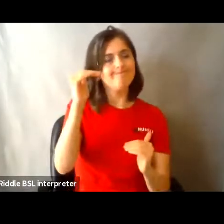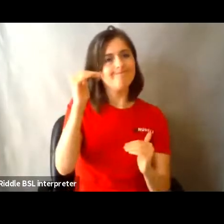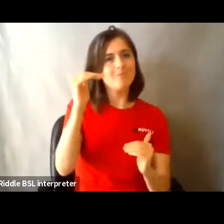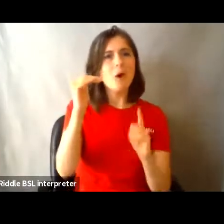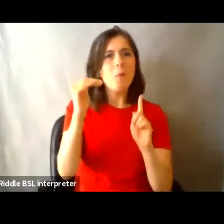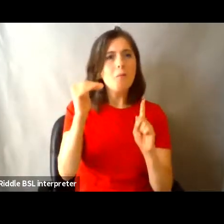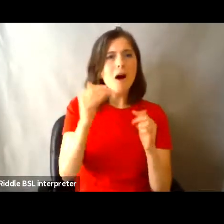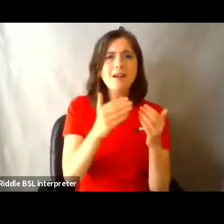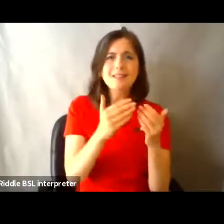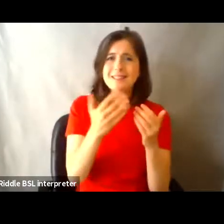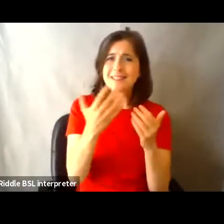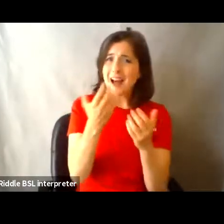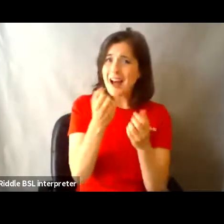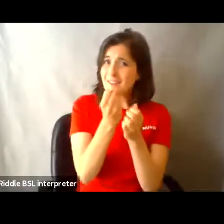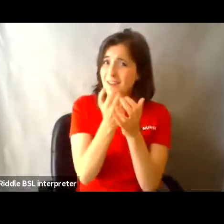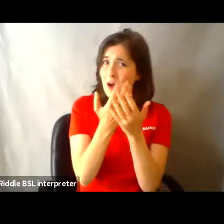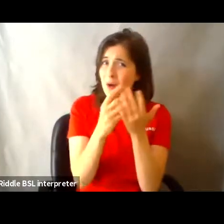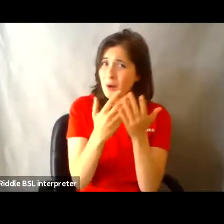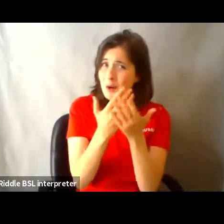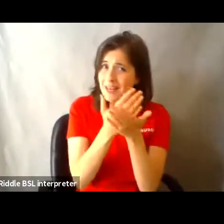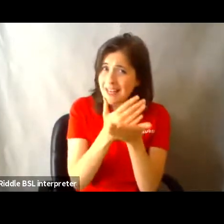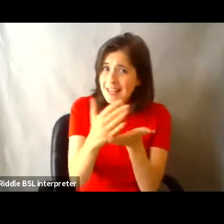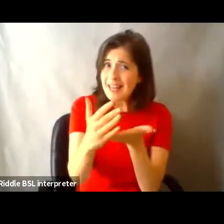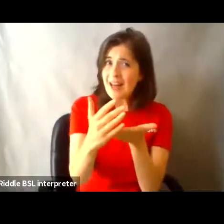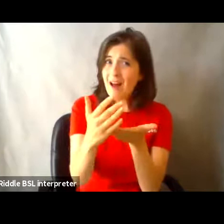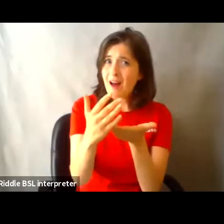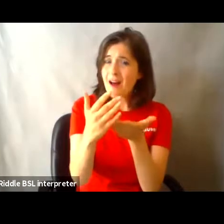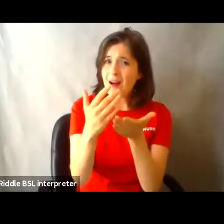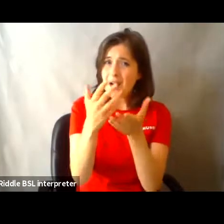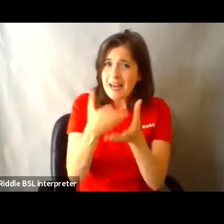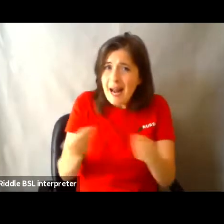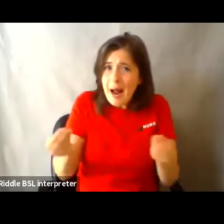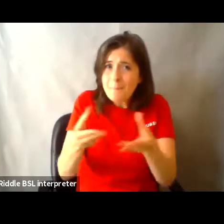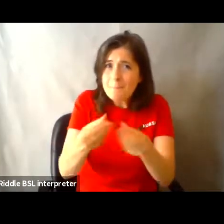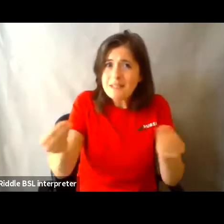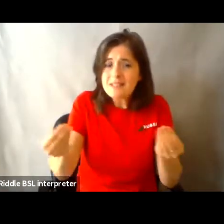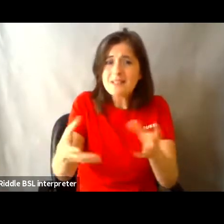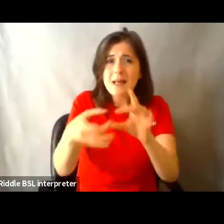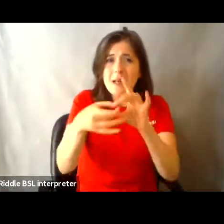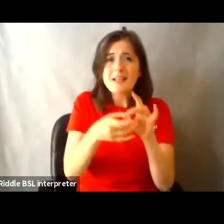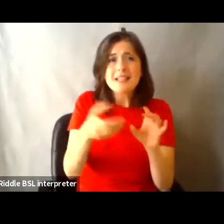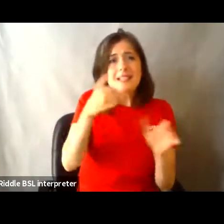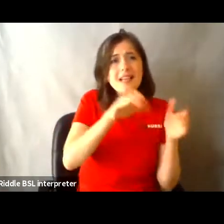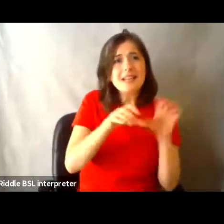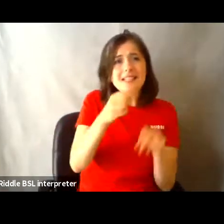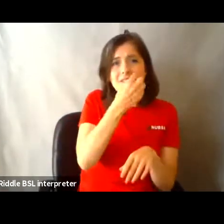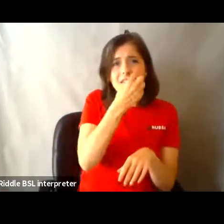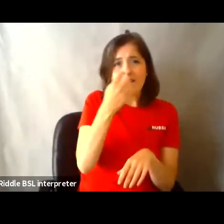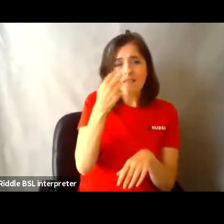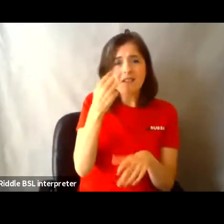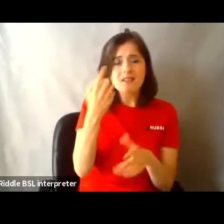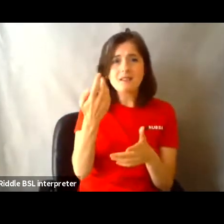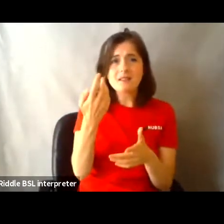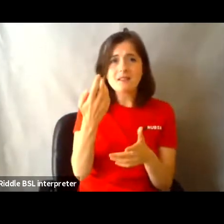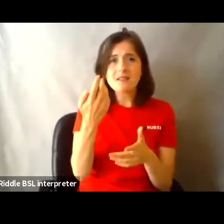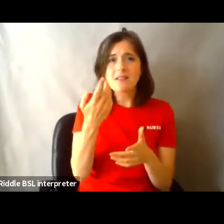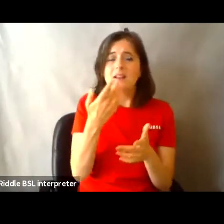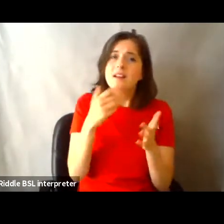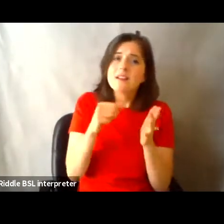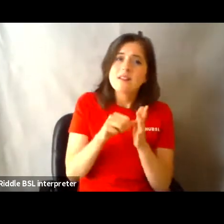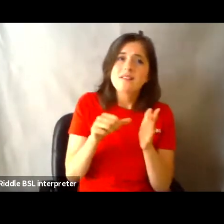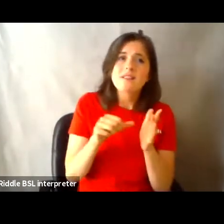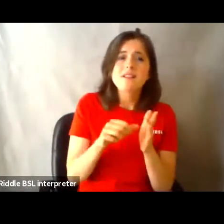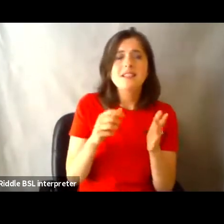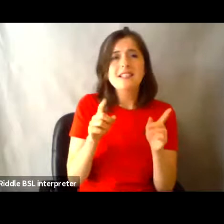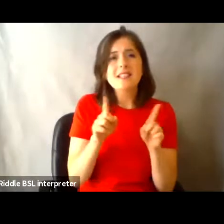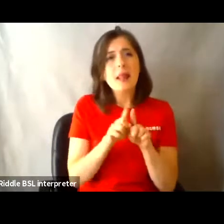that have emerged in what's said to be scientific evidence that our difficulties are illnesses, in just the same way